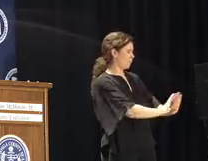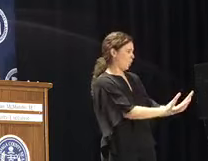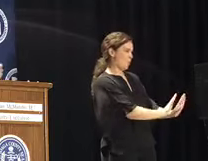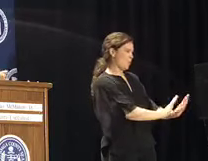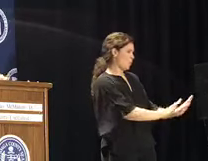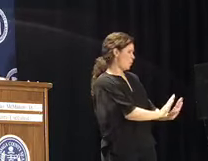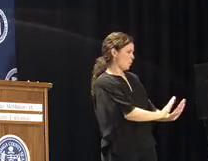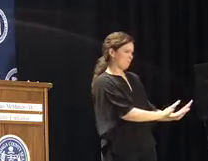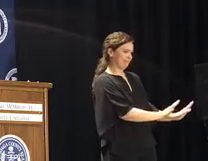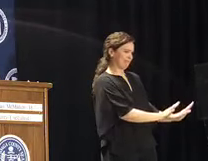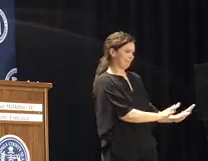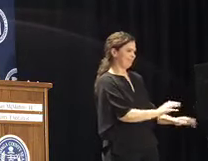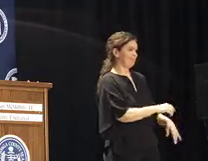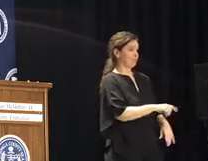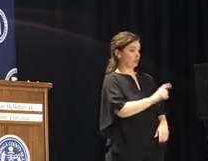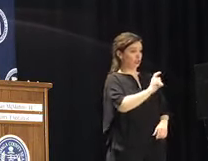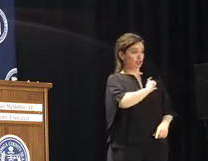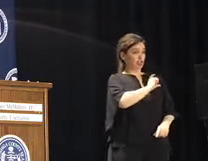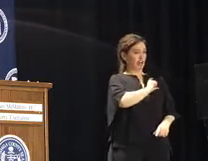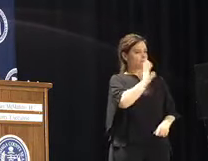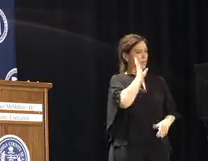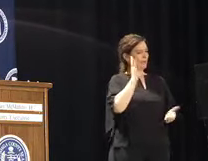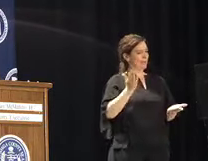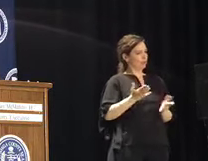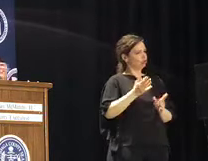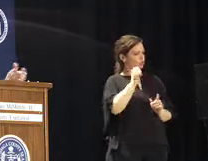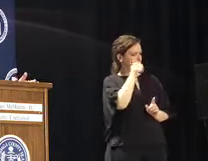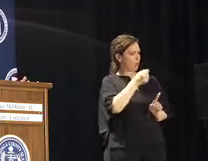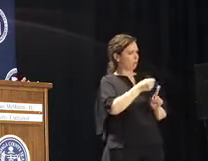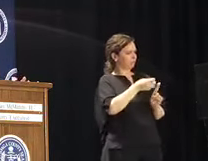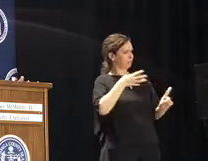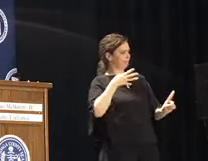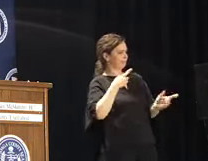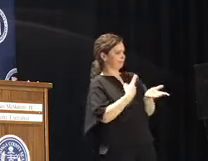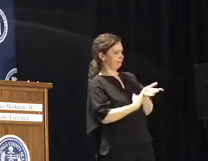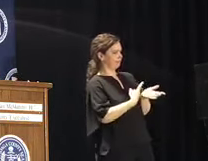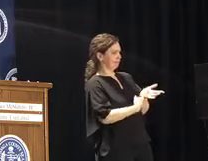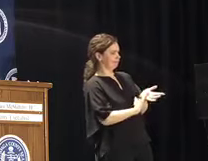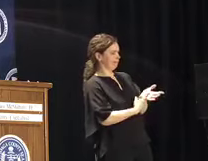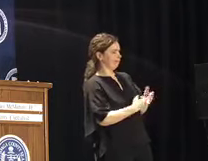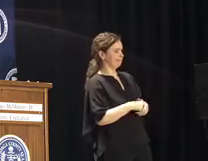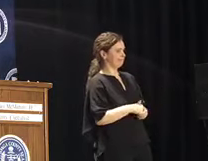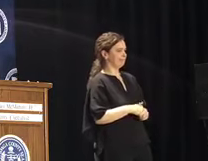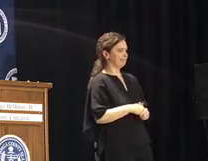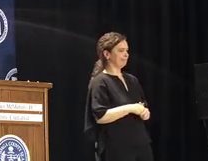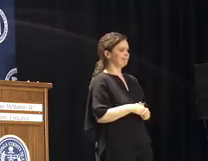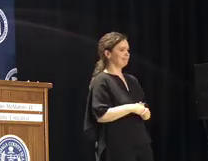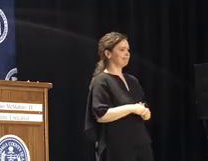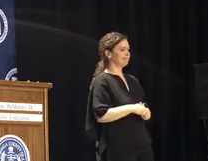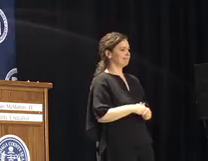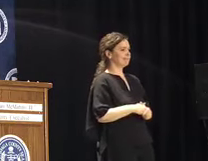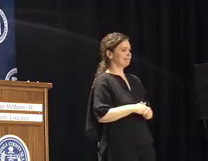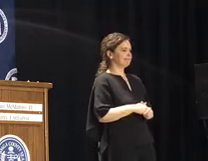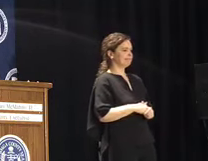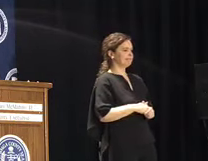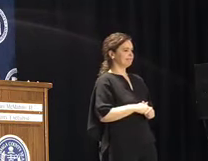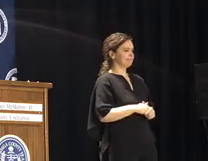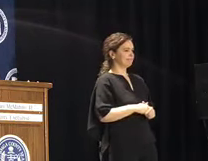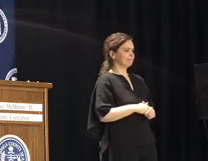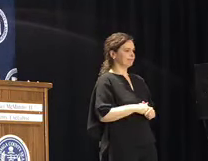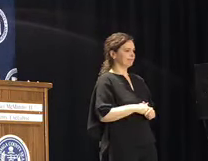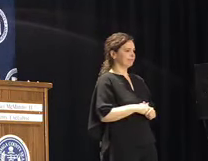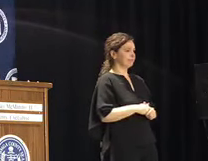Hospitals and surge capacity. If you watch the briefings from the governor, you're seeing the governor and their team look